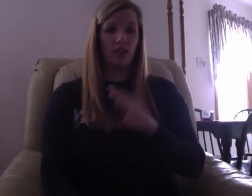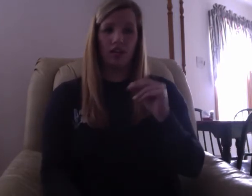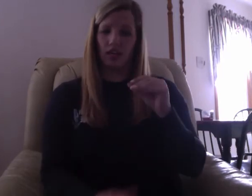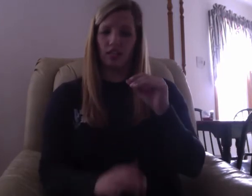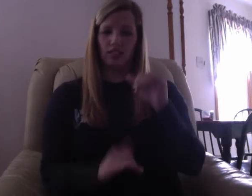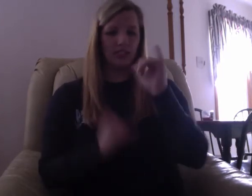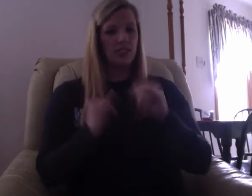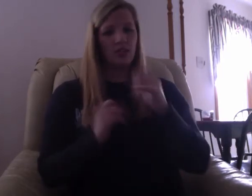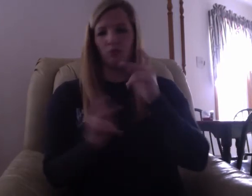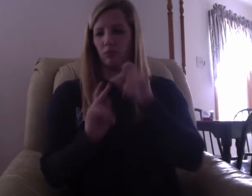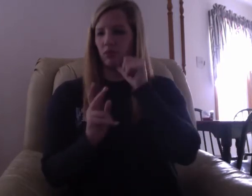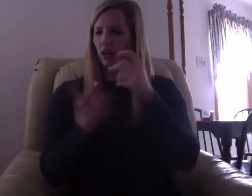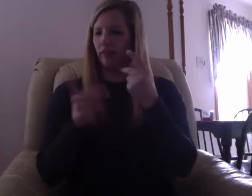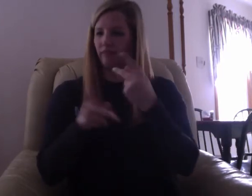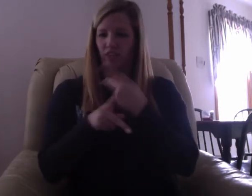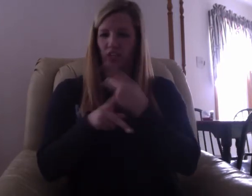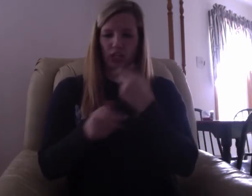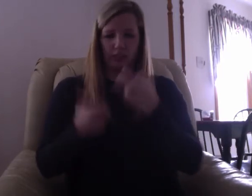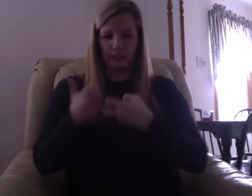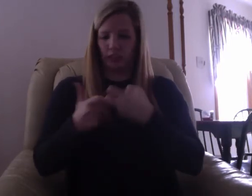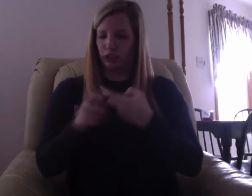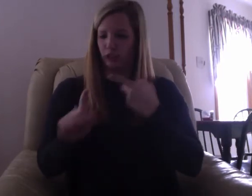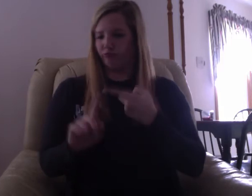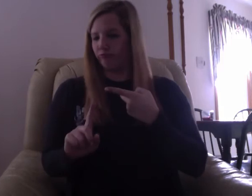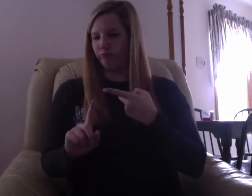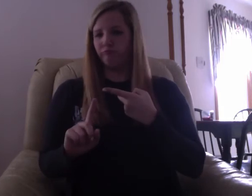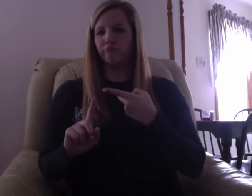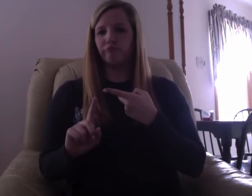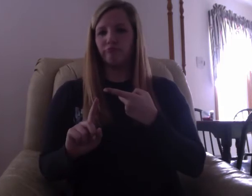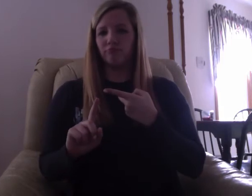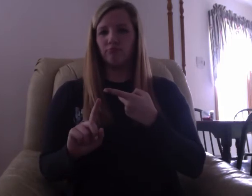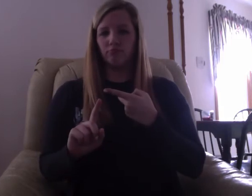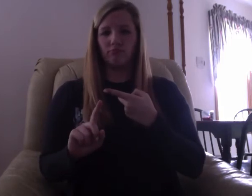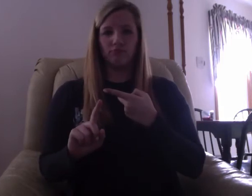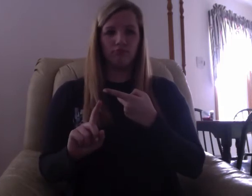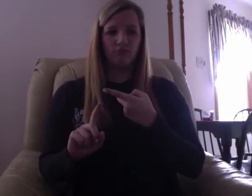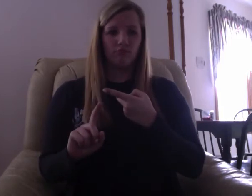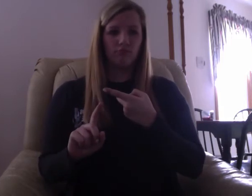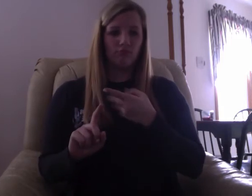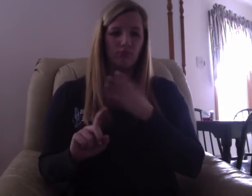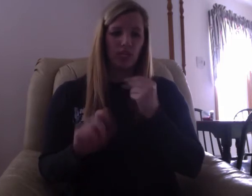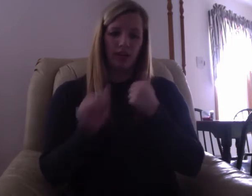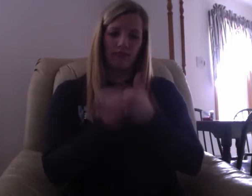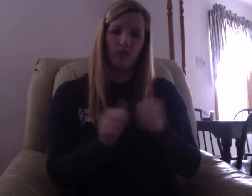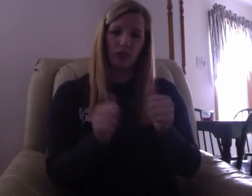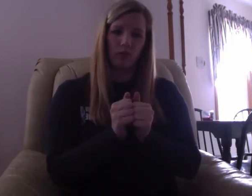so a lot of times. So we usually do that, and then to have that, but follow that with a documentary that was more